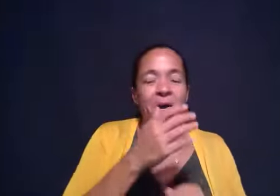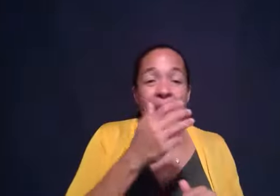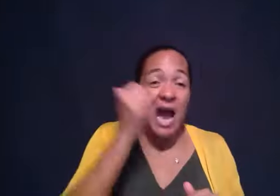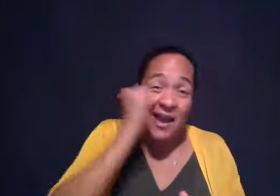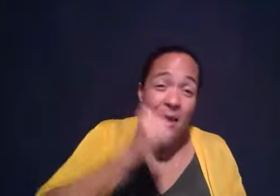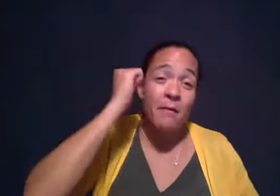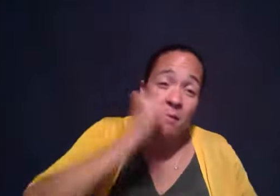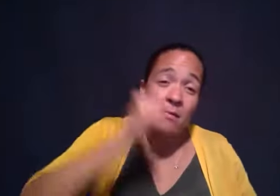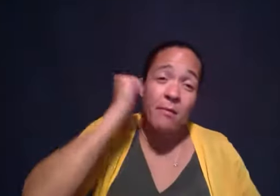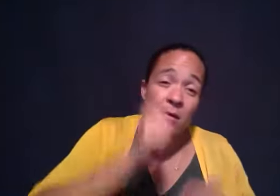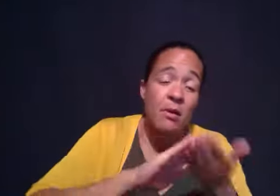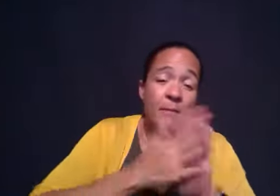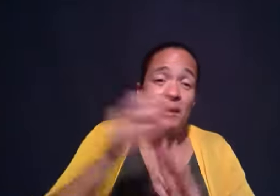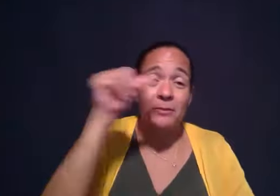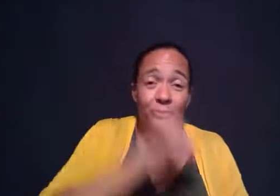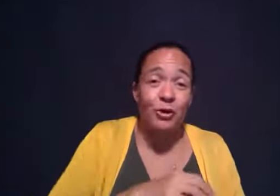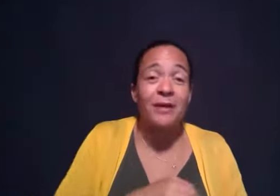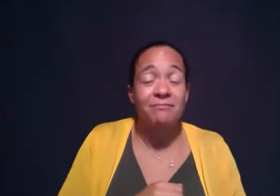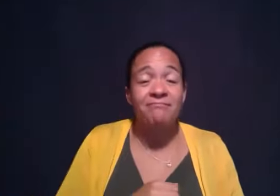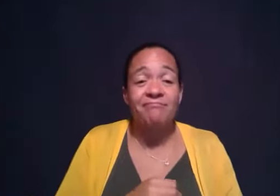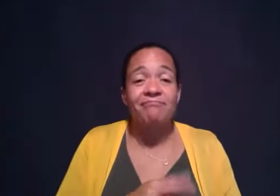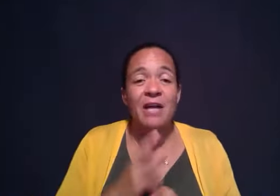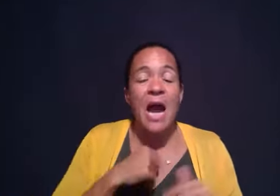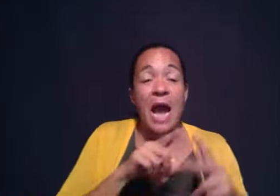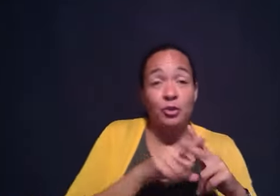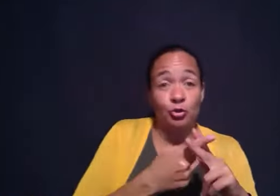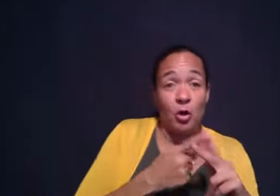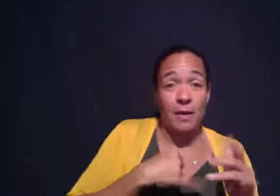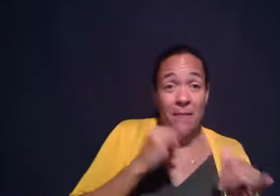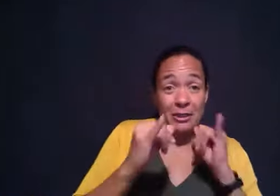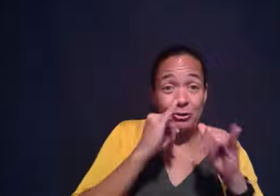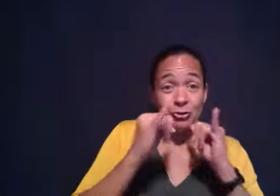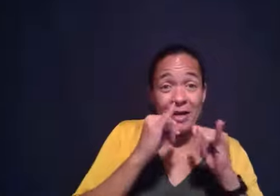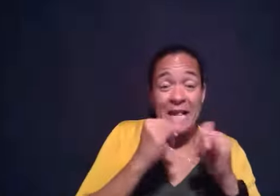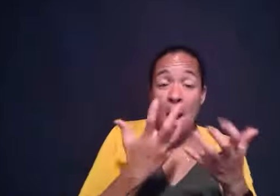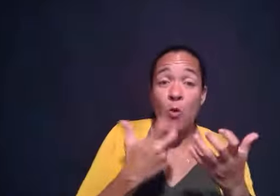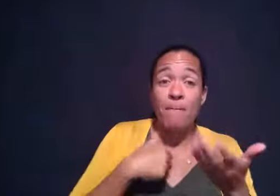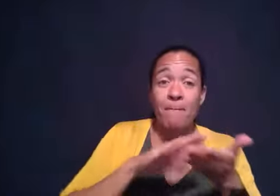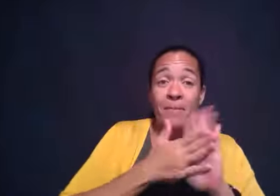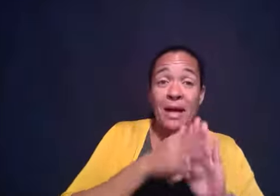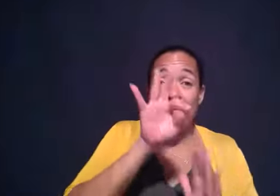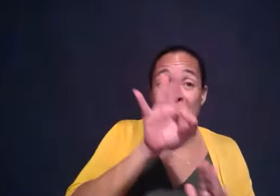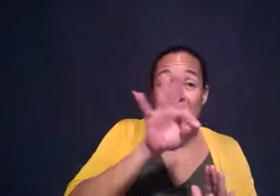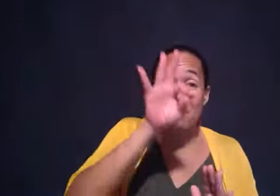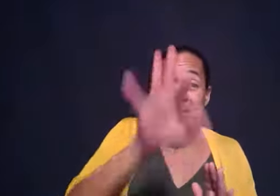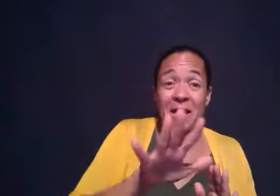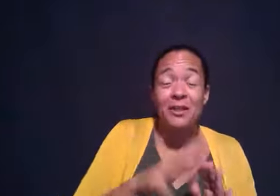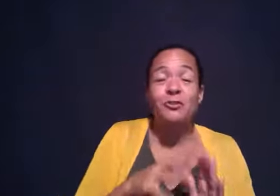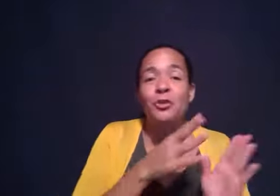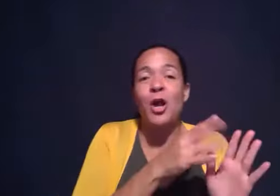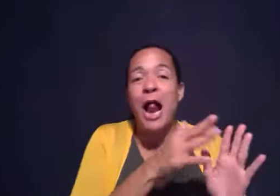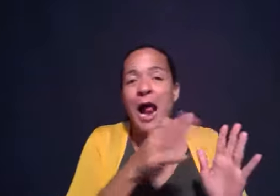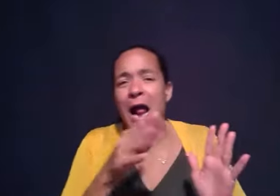had started out my drinking wanting to be a minister. By the end, we had gone a ways off of